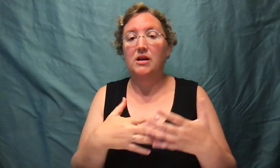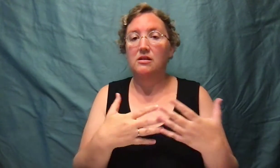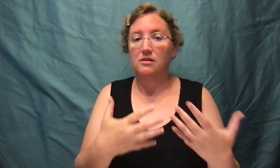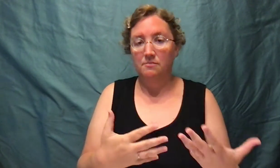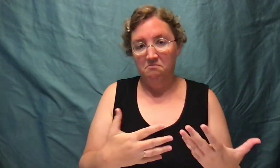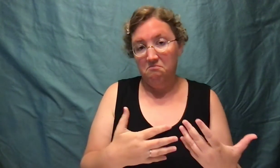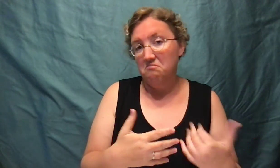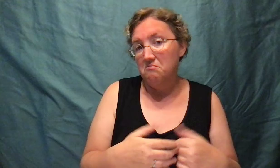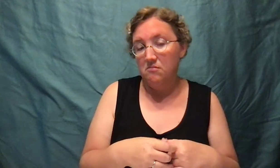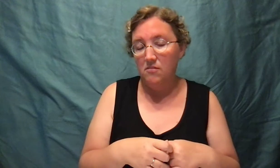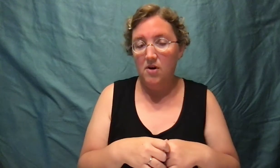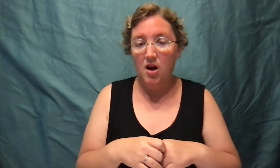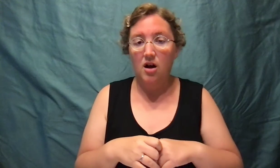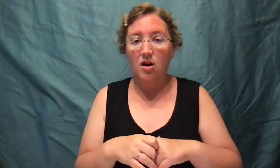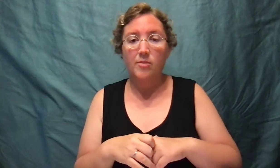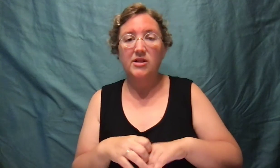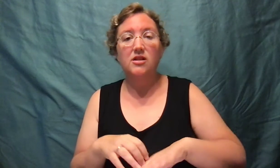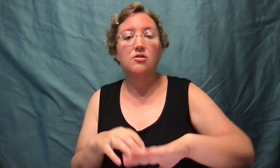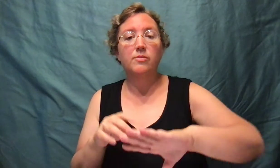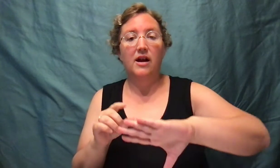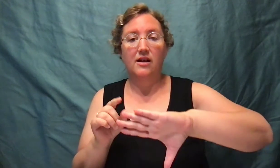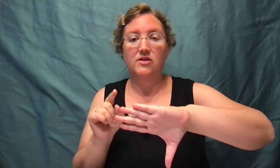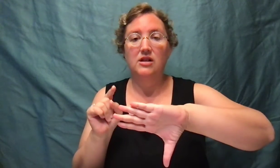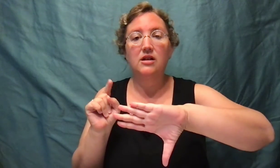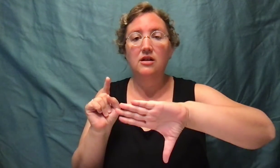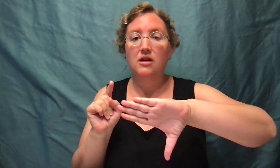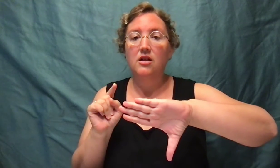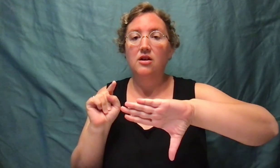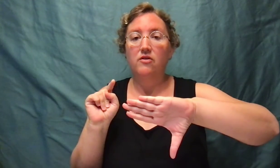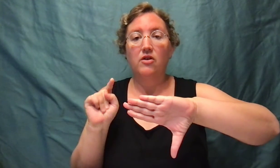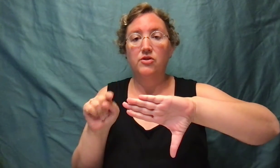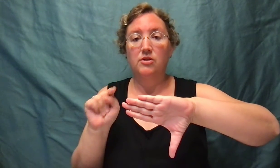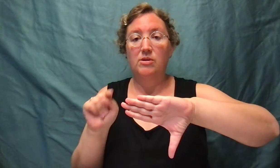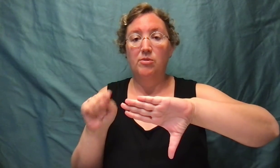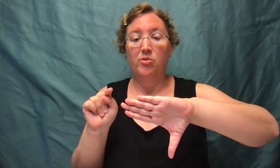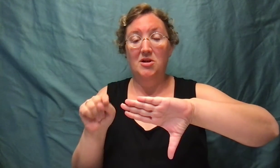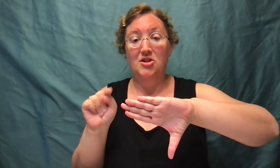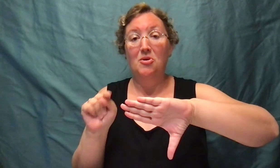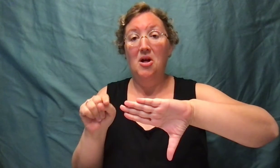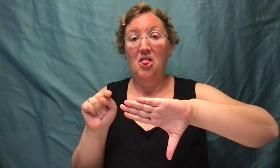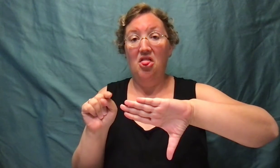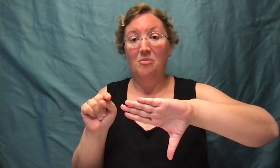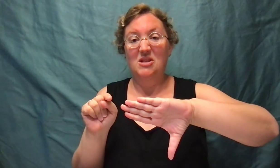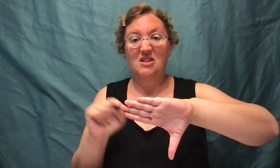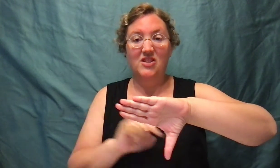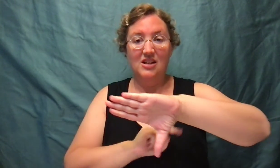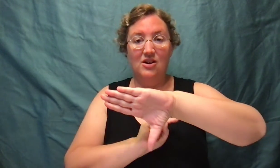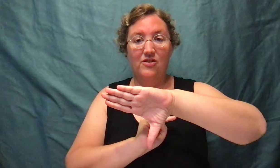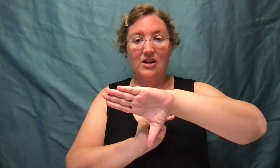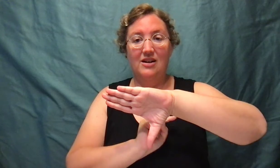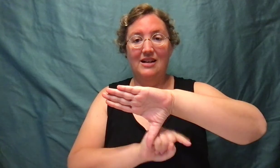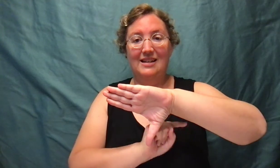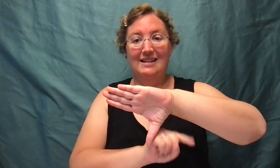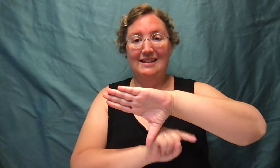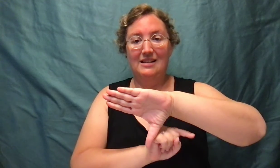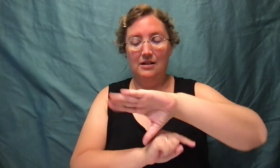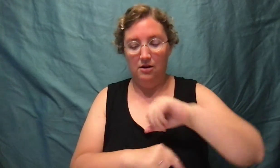P's. Not commonly used, but I have seen it. You've also seen people point to the Pacific over here and the Atlantic over